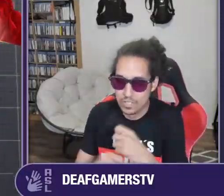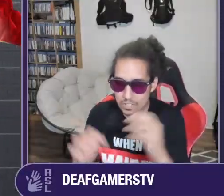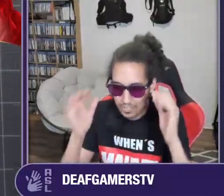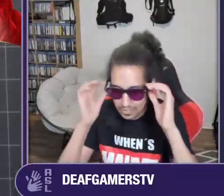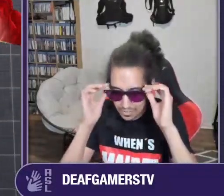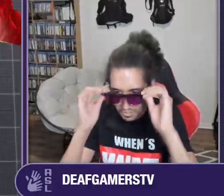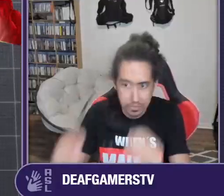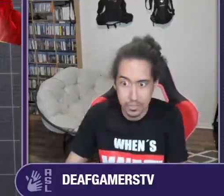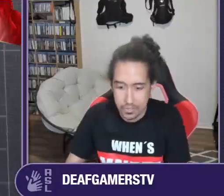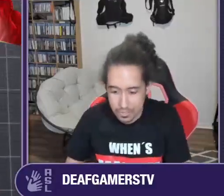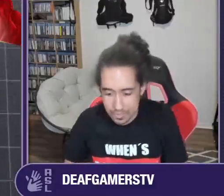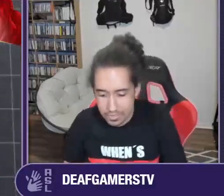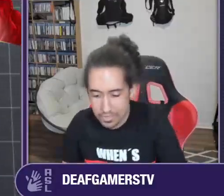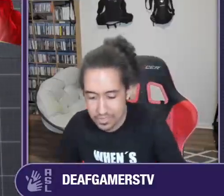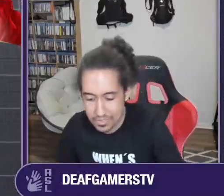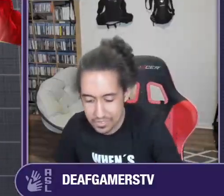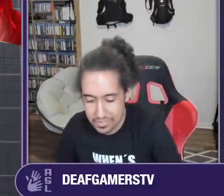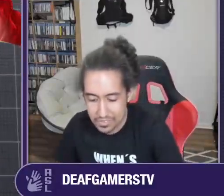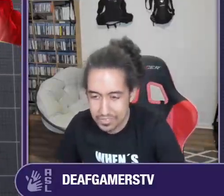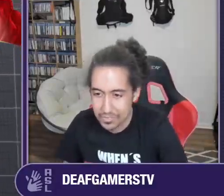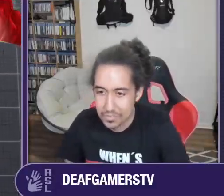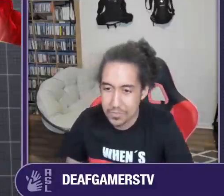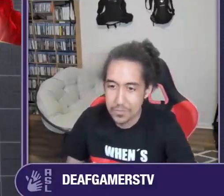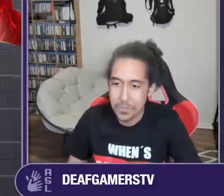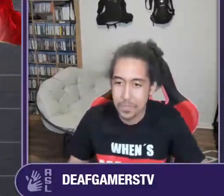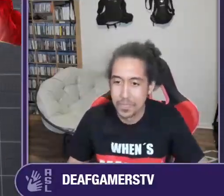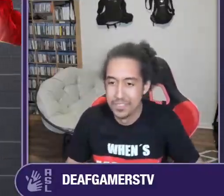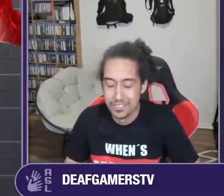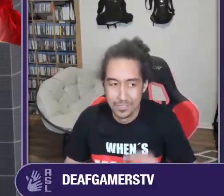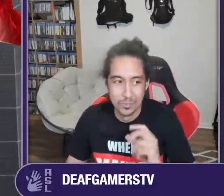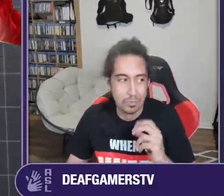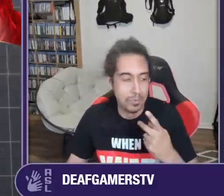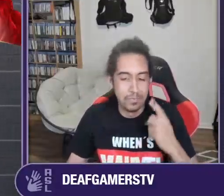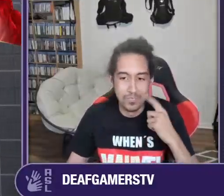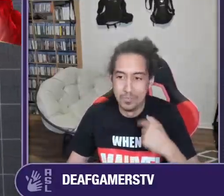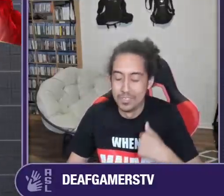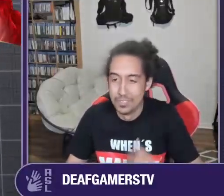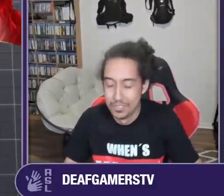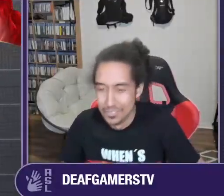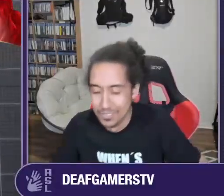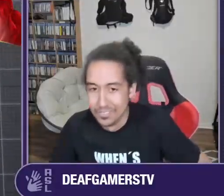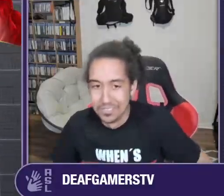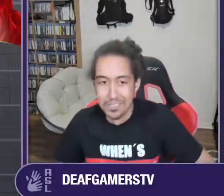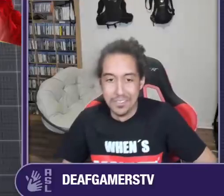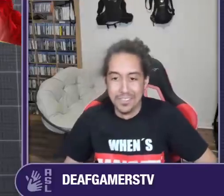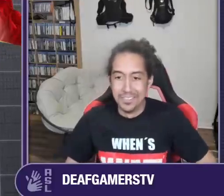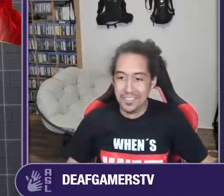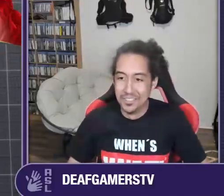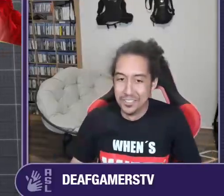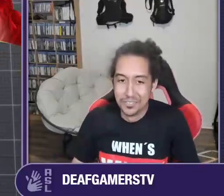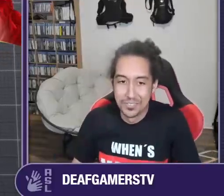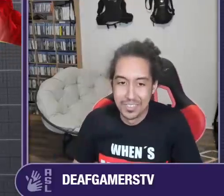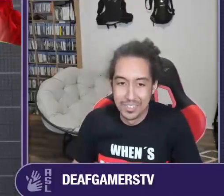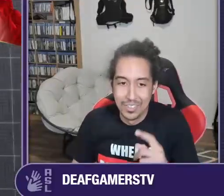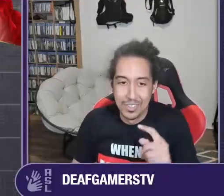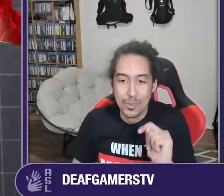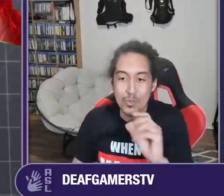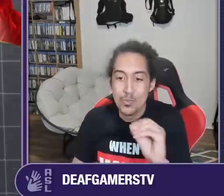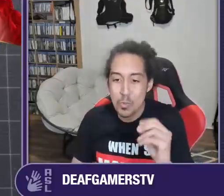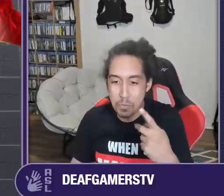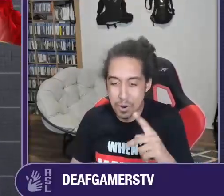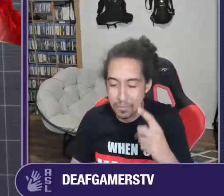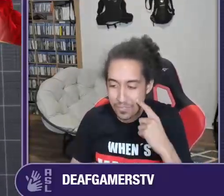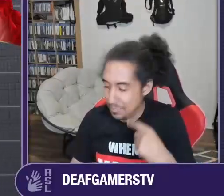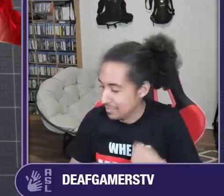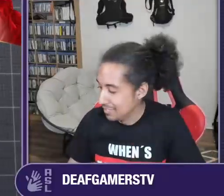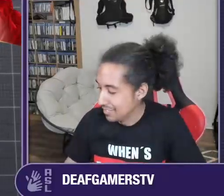because of those big heavy options that Akira has. Yeah, and I love just the way that Metro M's trying to play this keep away game,